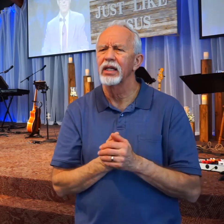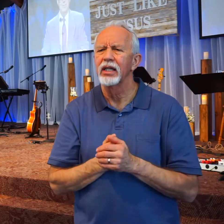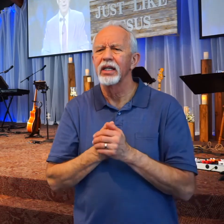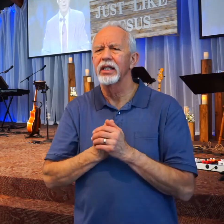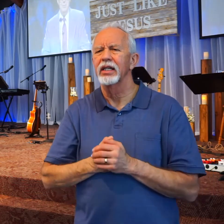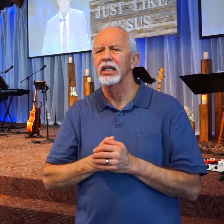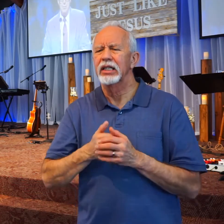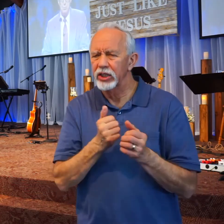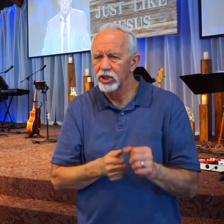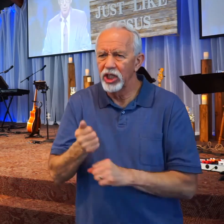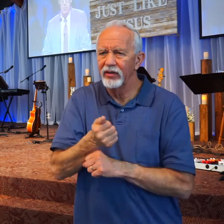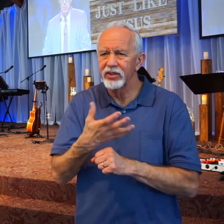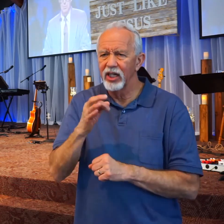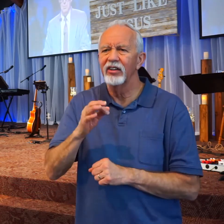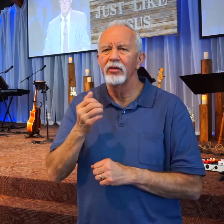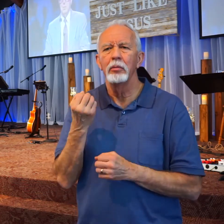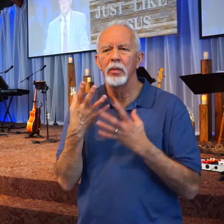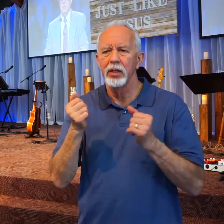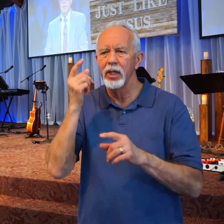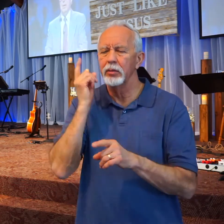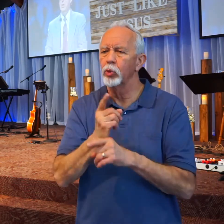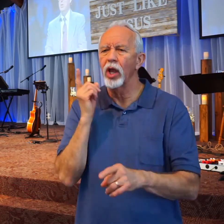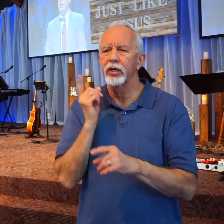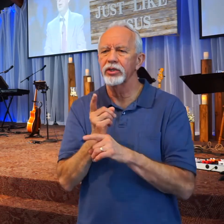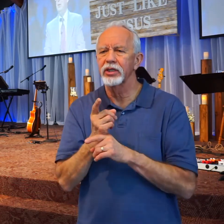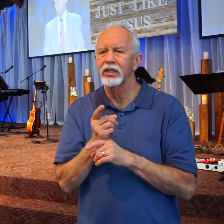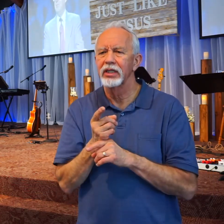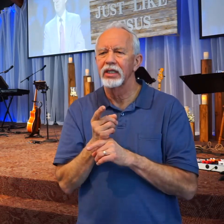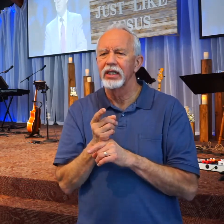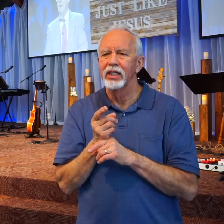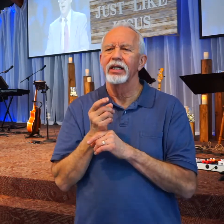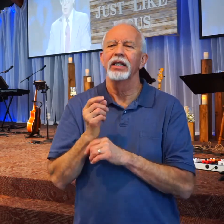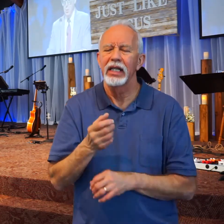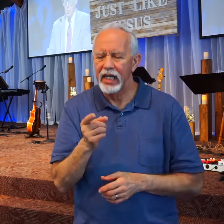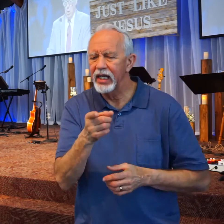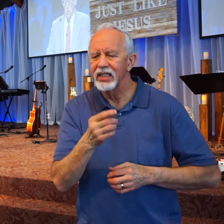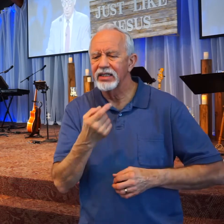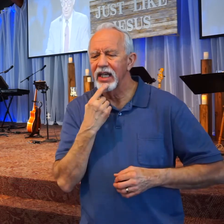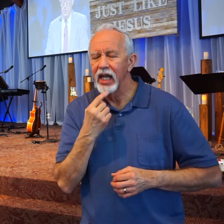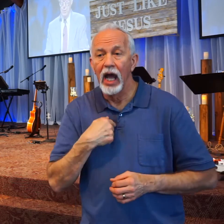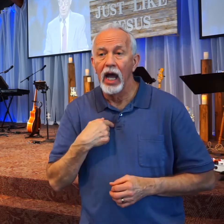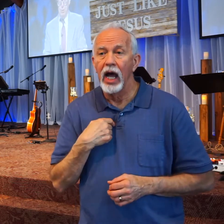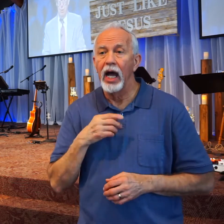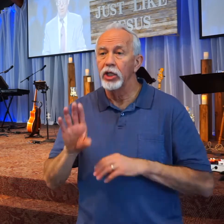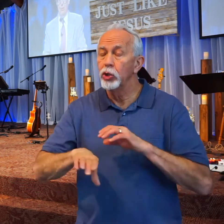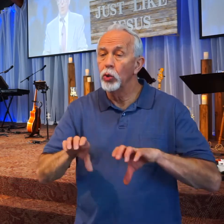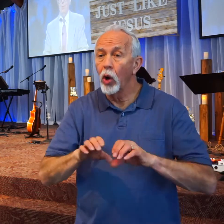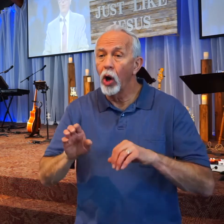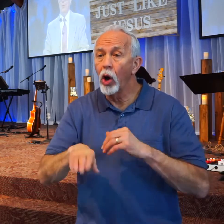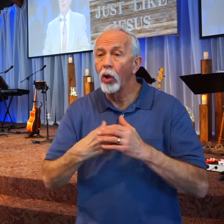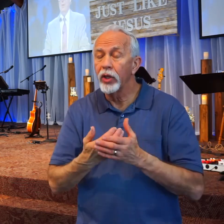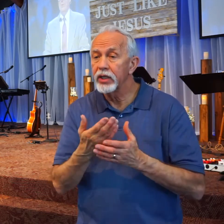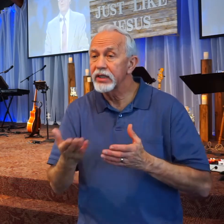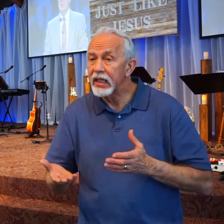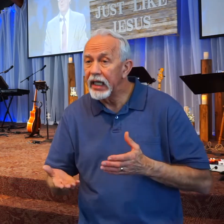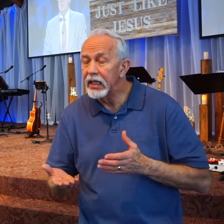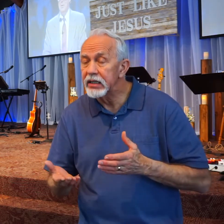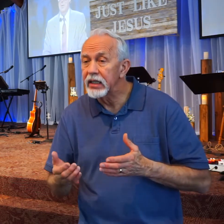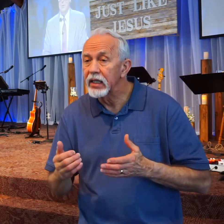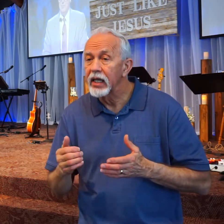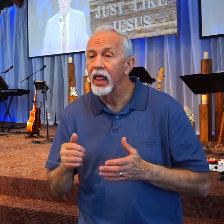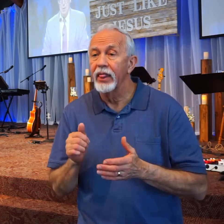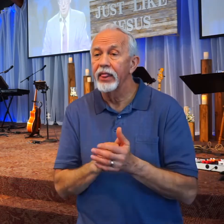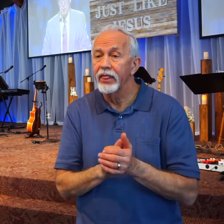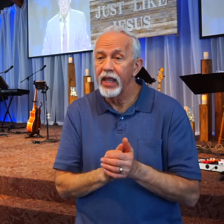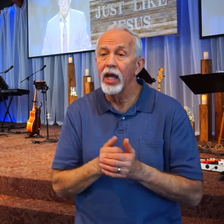among many brethren. He could say, I do always those things